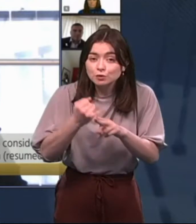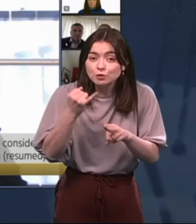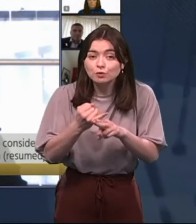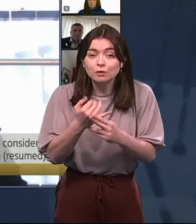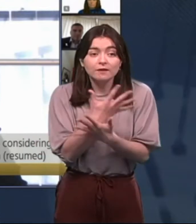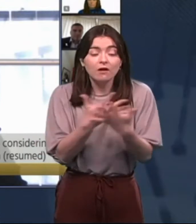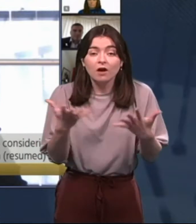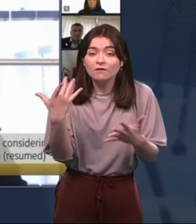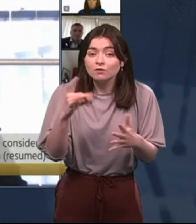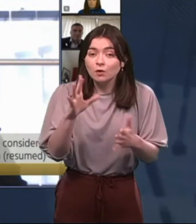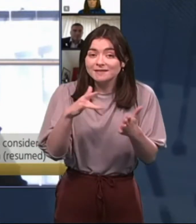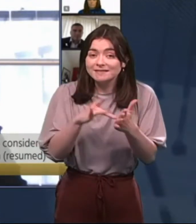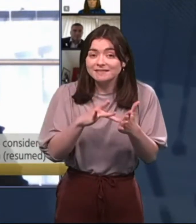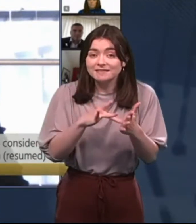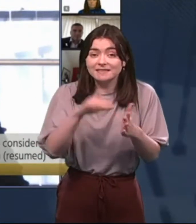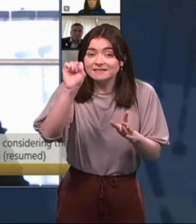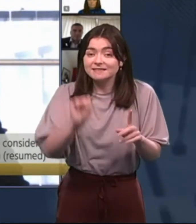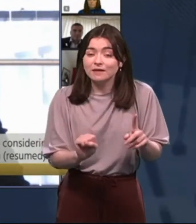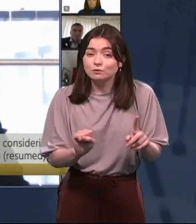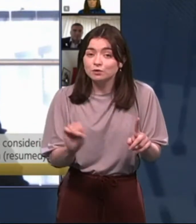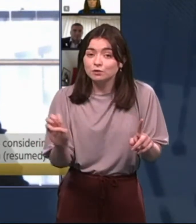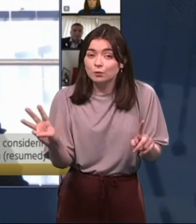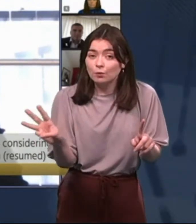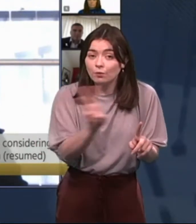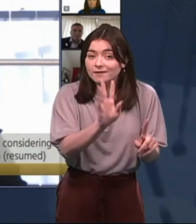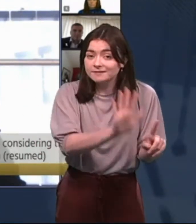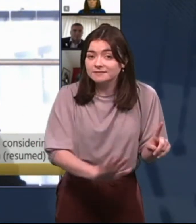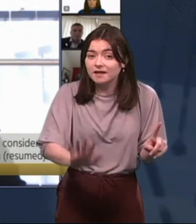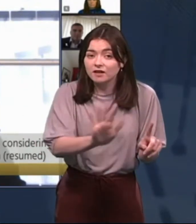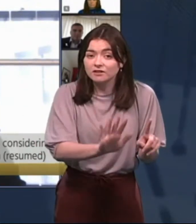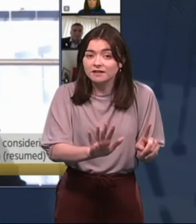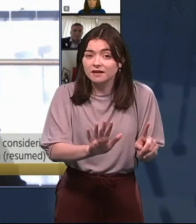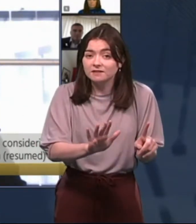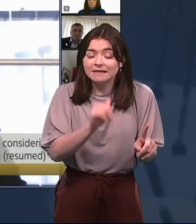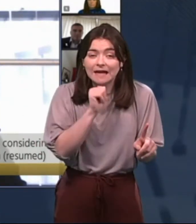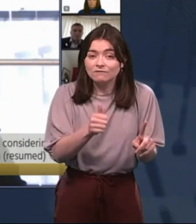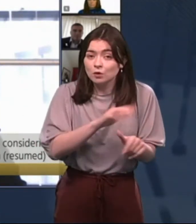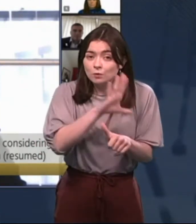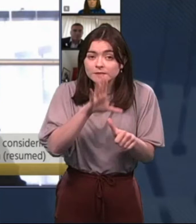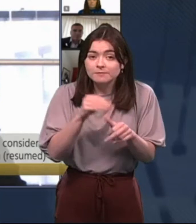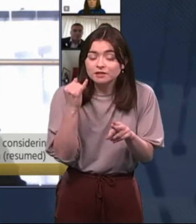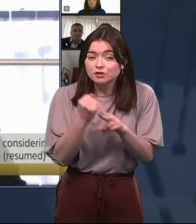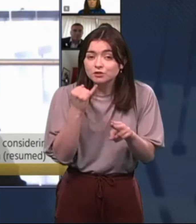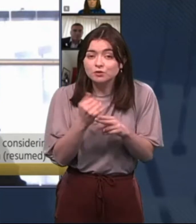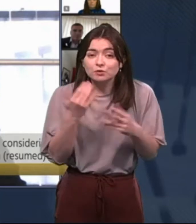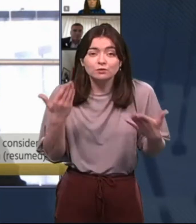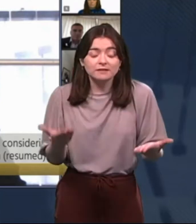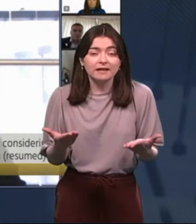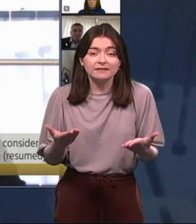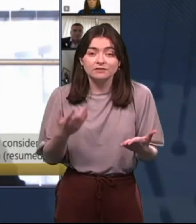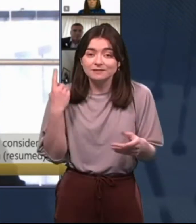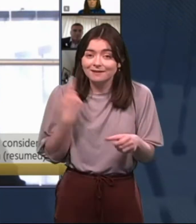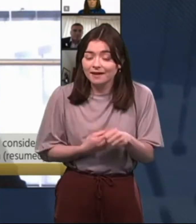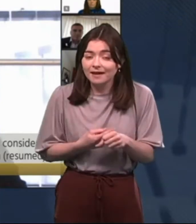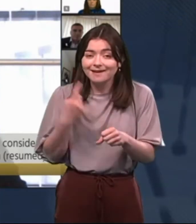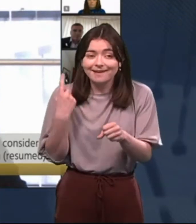Cork Southwest, in the south of the city. There isn't one special school, and this is just a constant